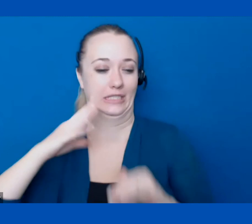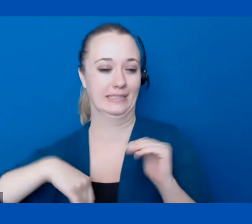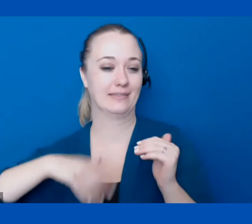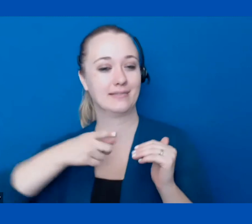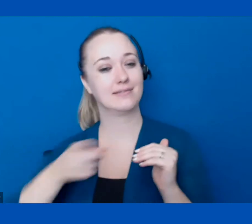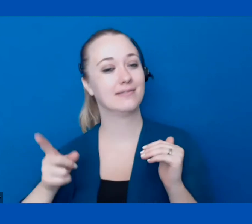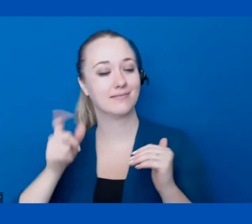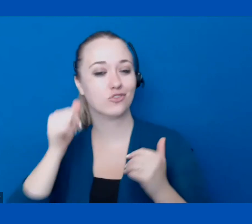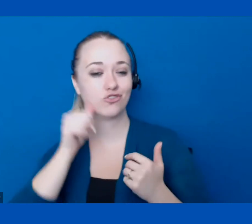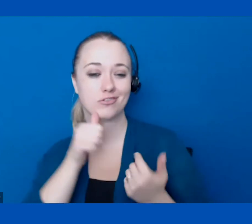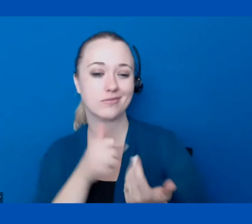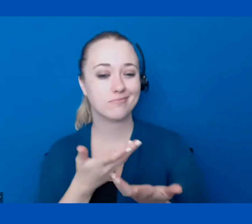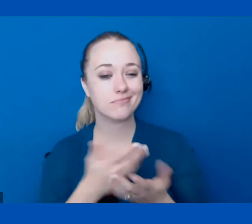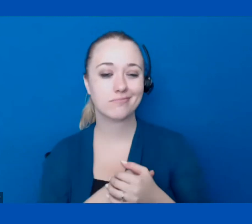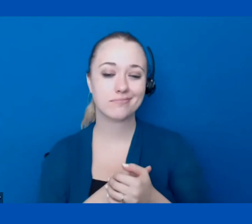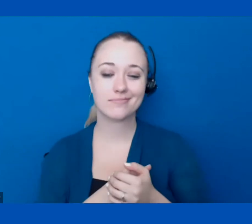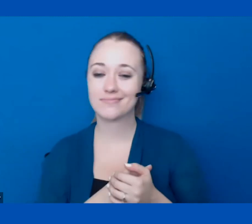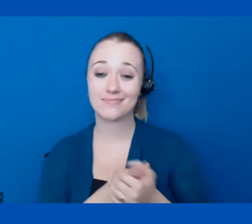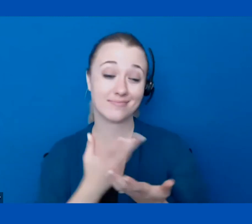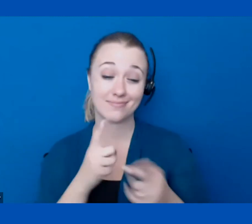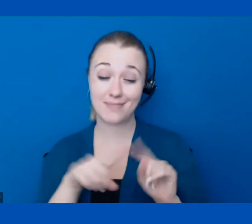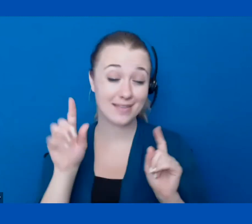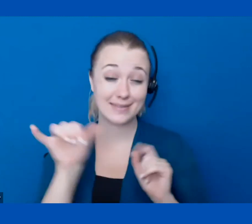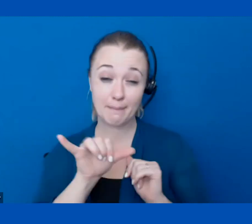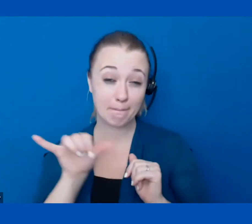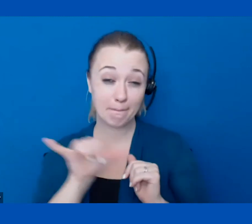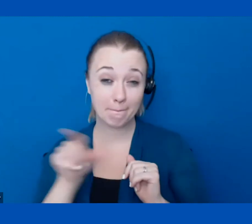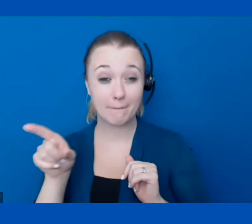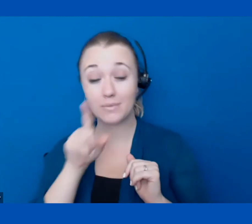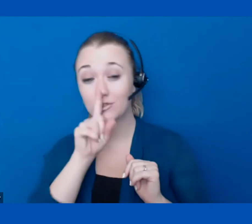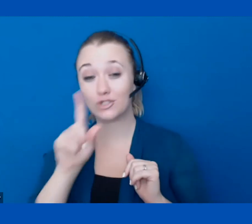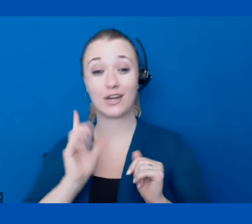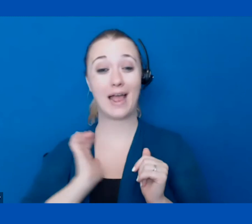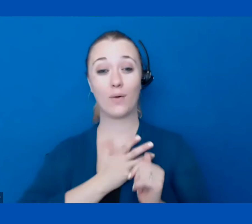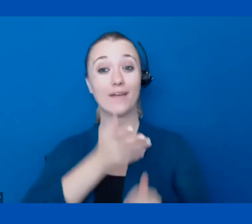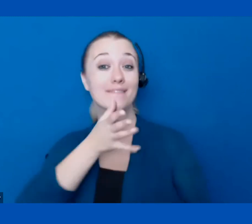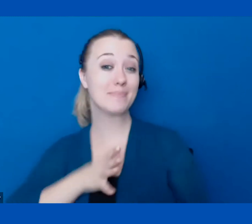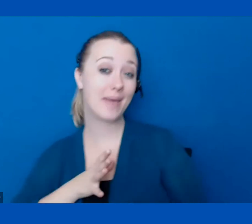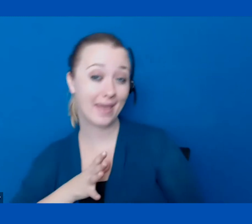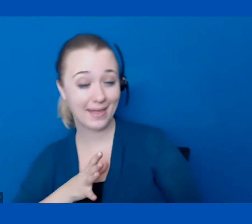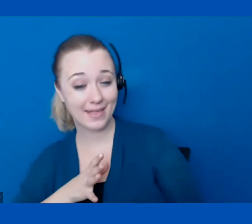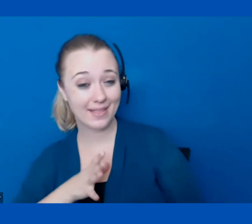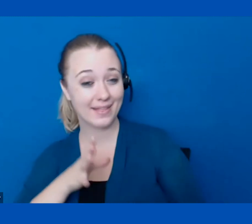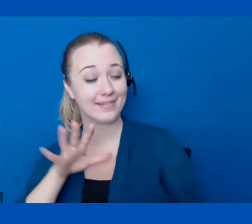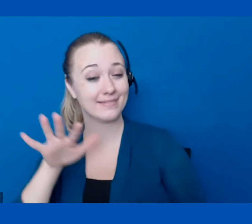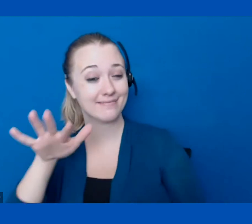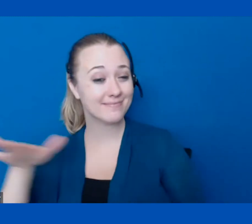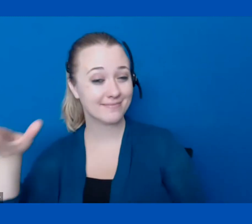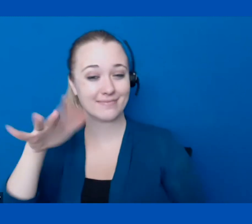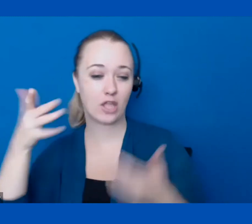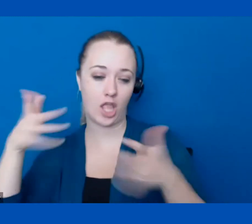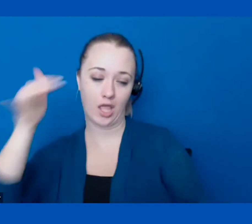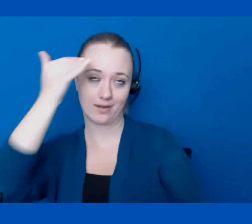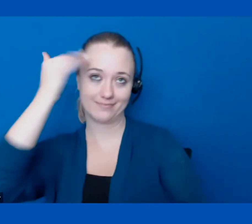So same thing. I'm sure that some of our female audience kind of probably already knows that,